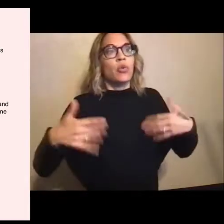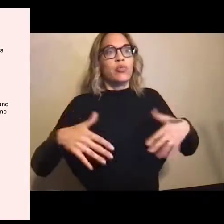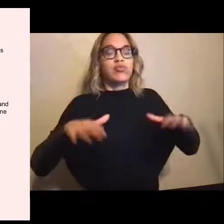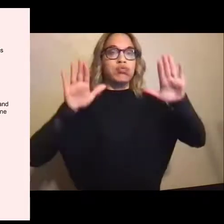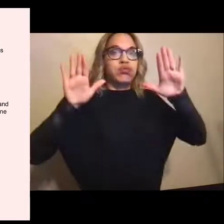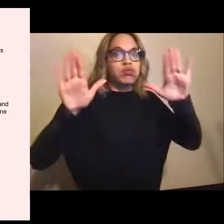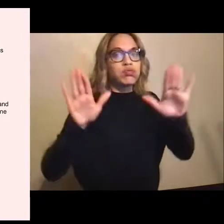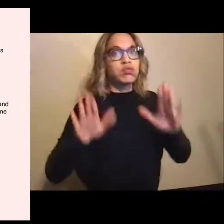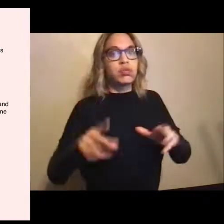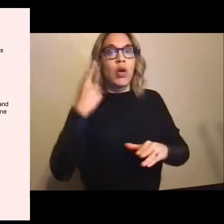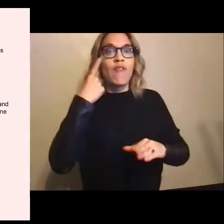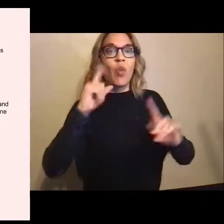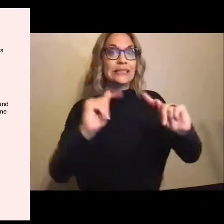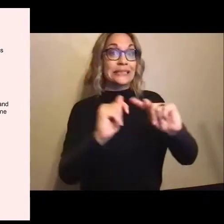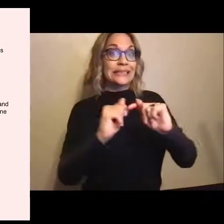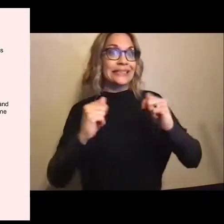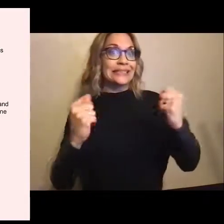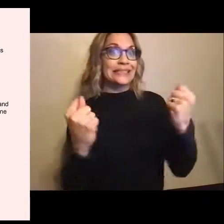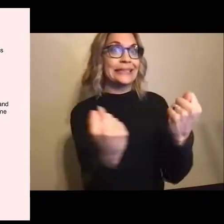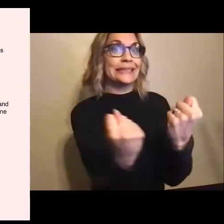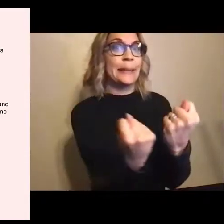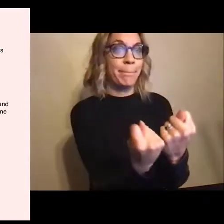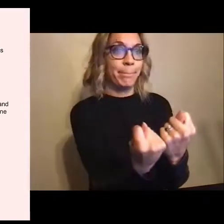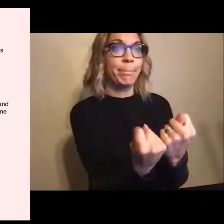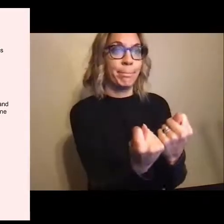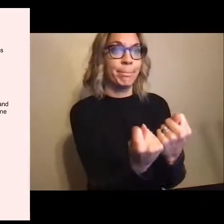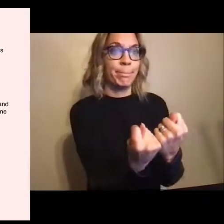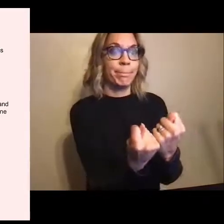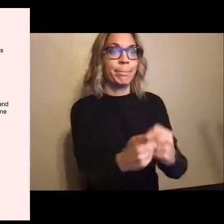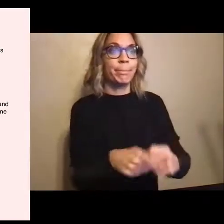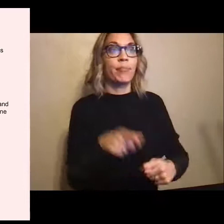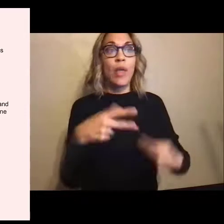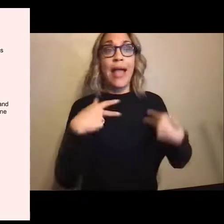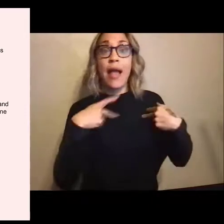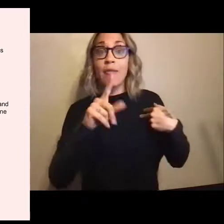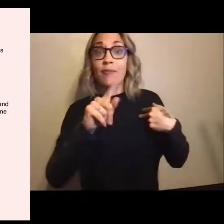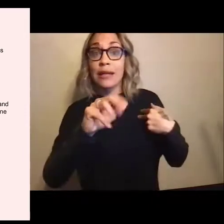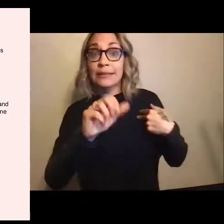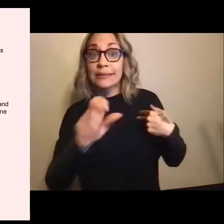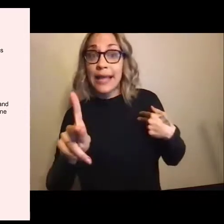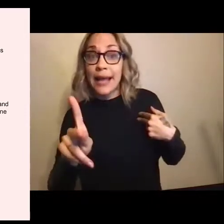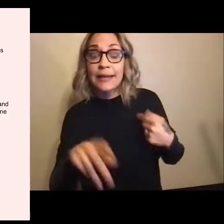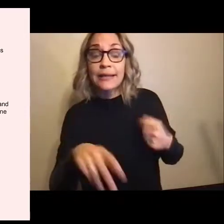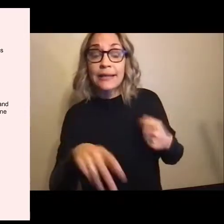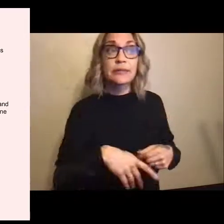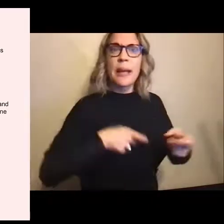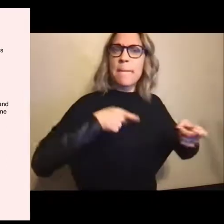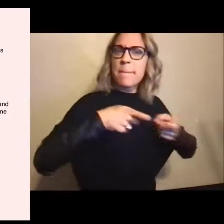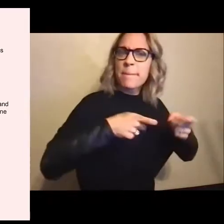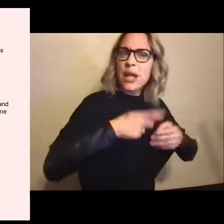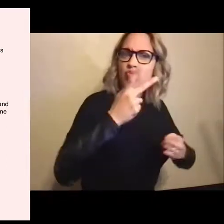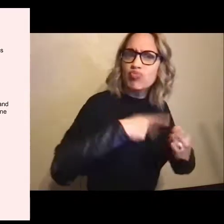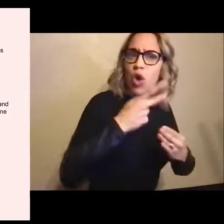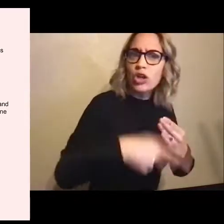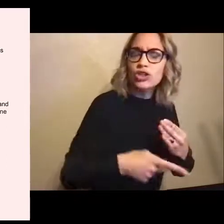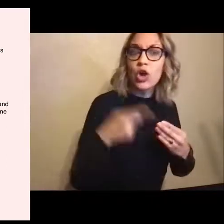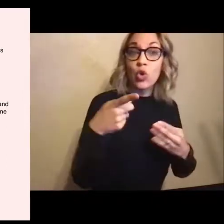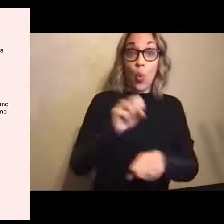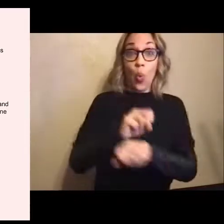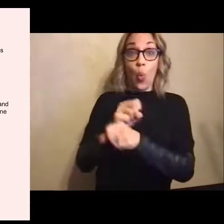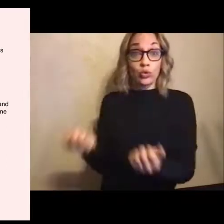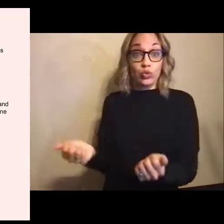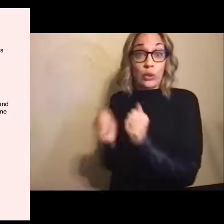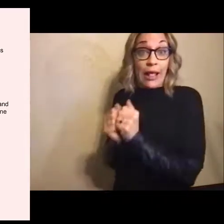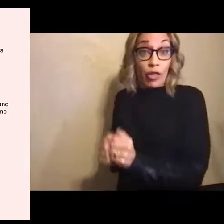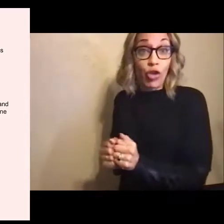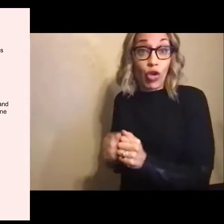to a higher tier, so you can pay for the tool, but essentially it is free. And it works very well with teams. So if you've got tasks,